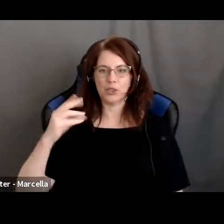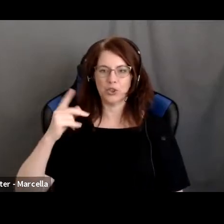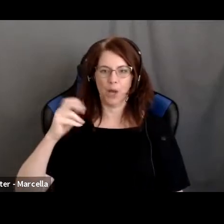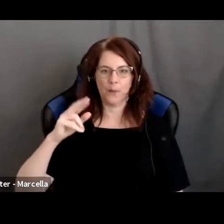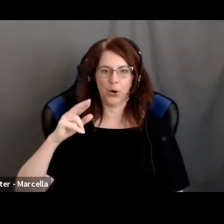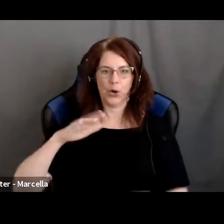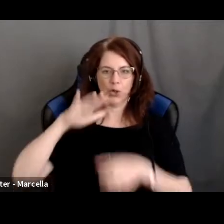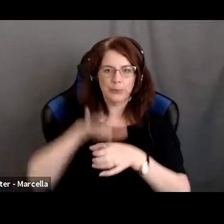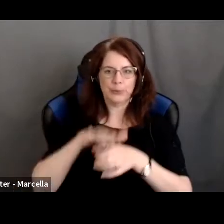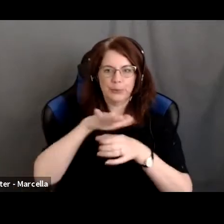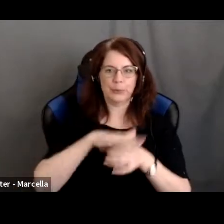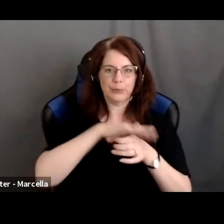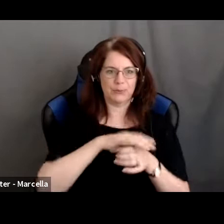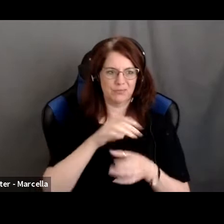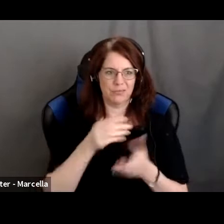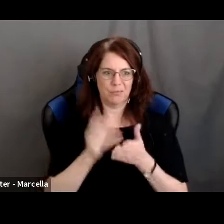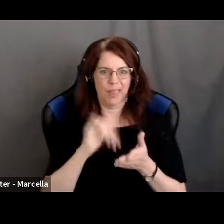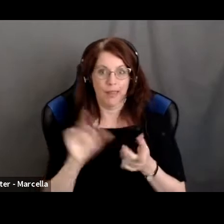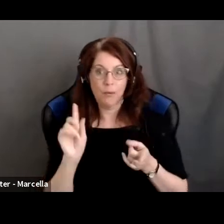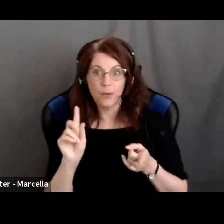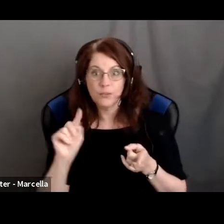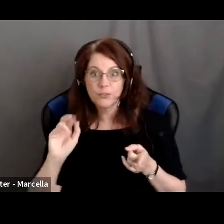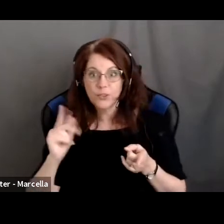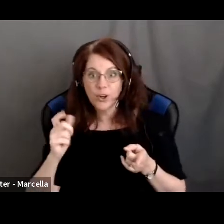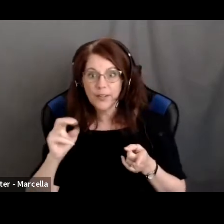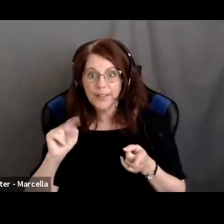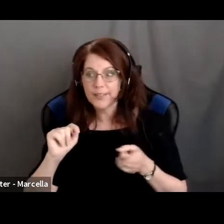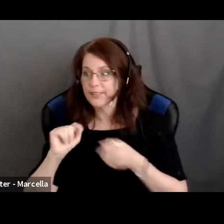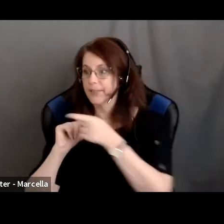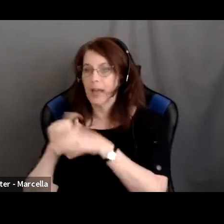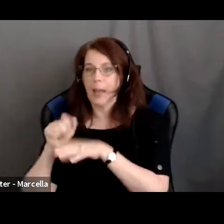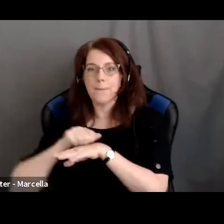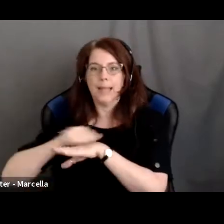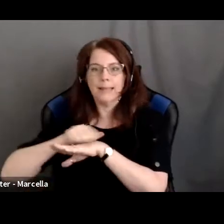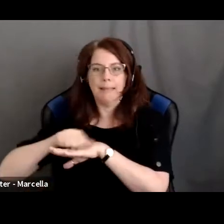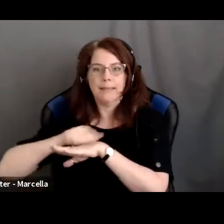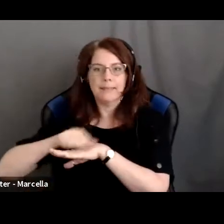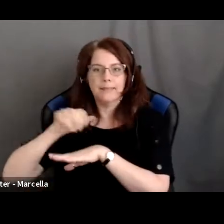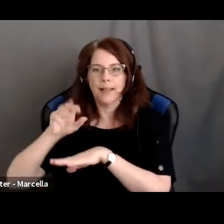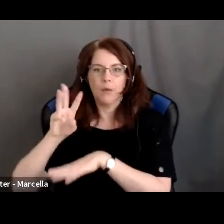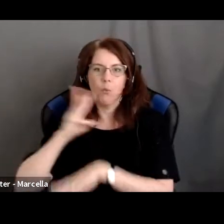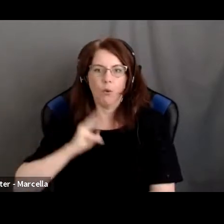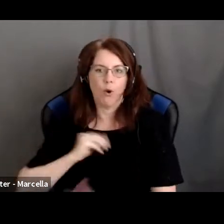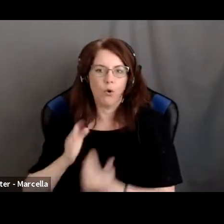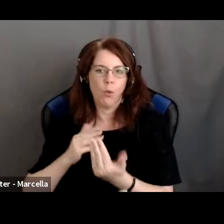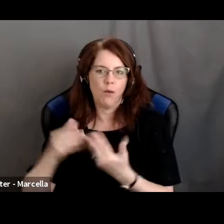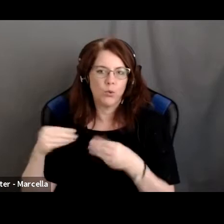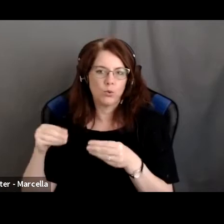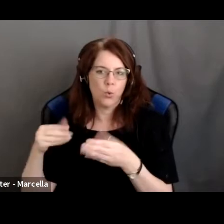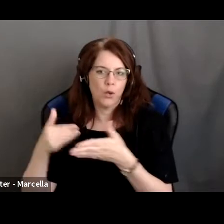is something that, you can get that at Target. You can get that mandolin at Walmart or whatever store that you're